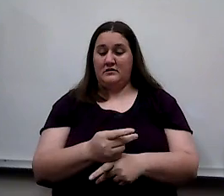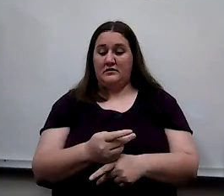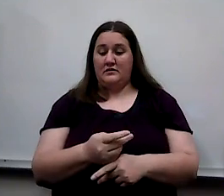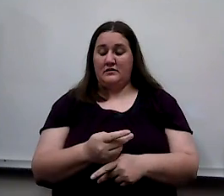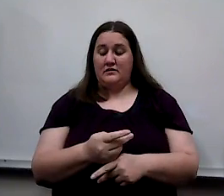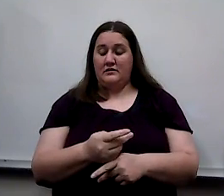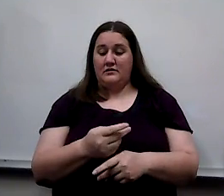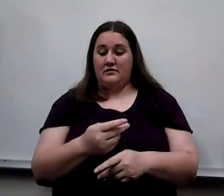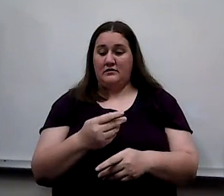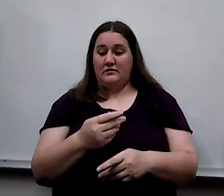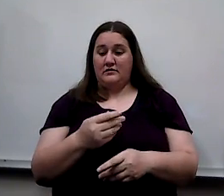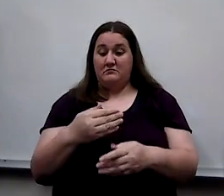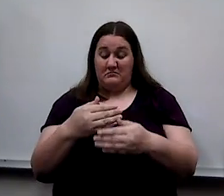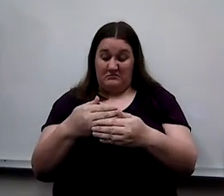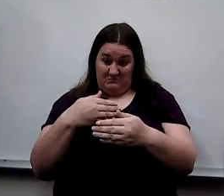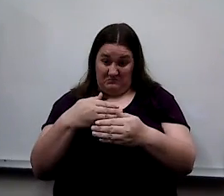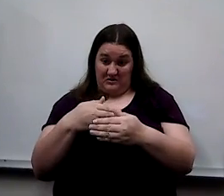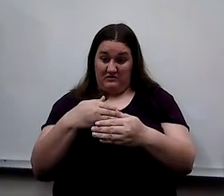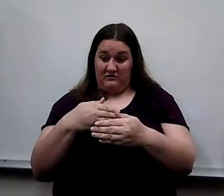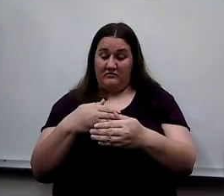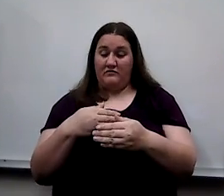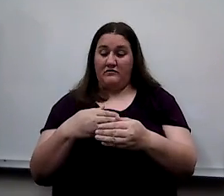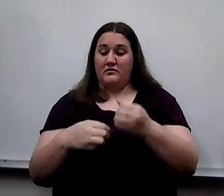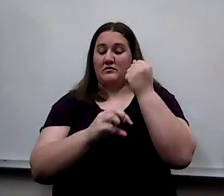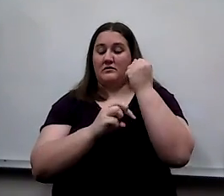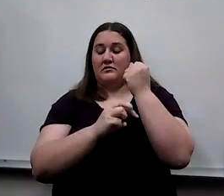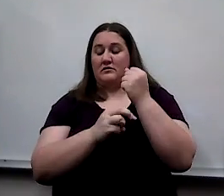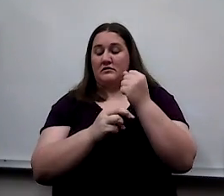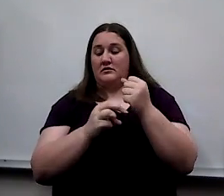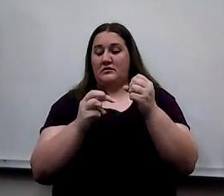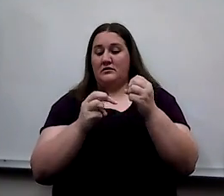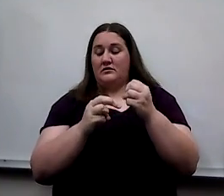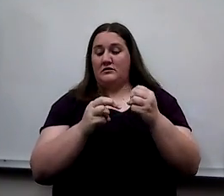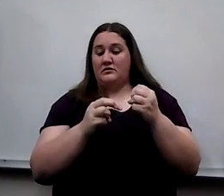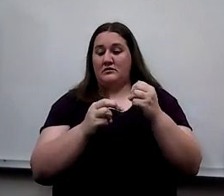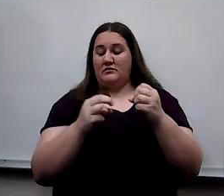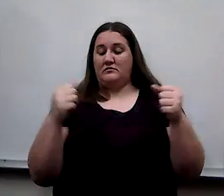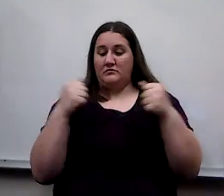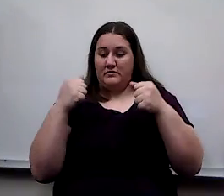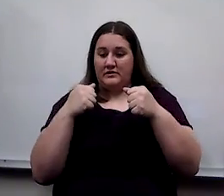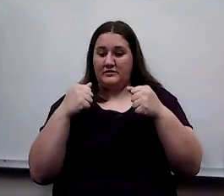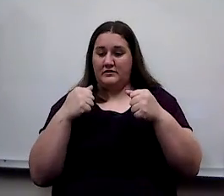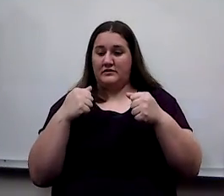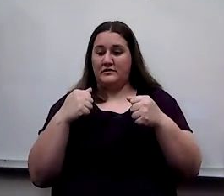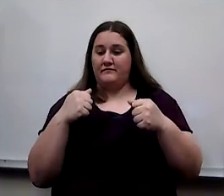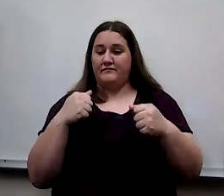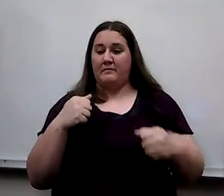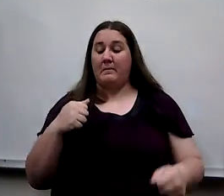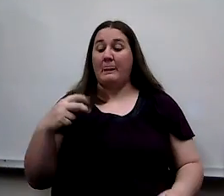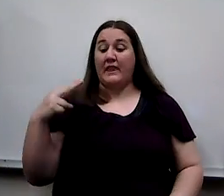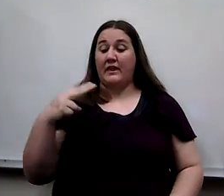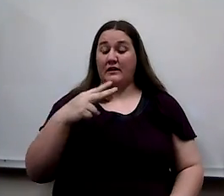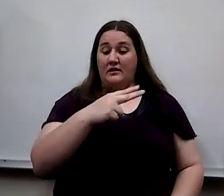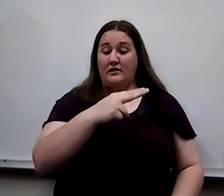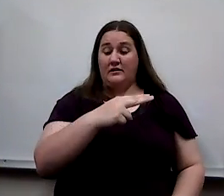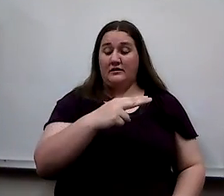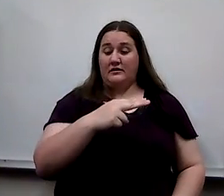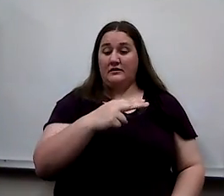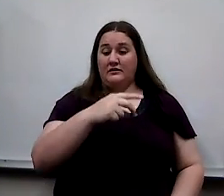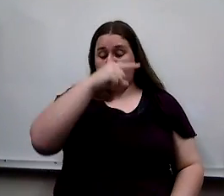extremely cold temperatures. This is done by cutting off the summer's growth shortly after the first